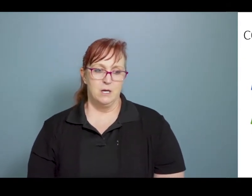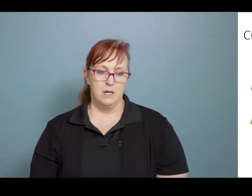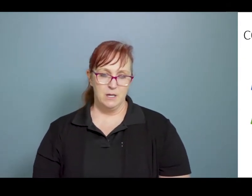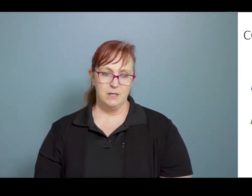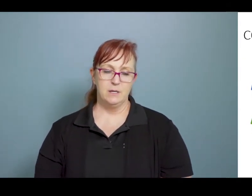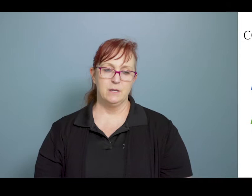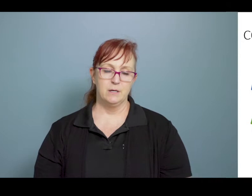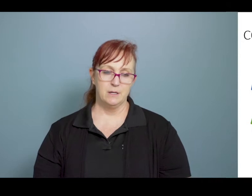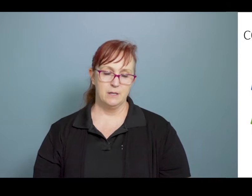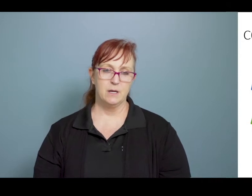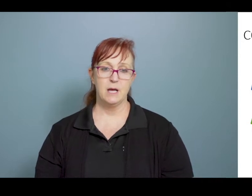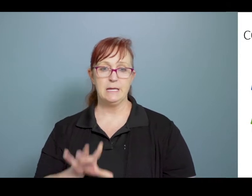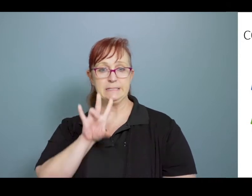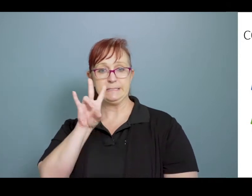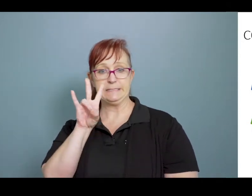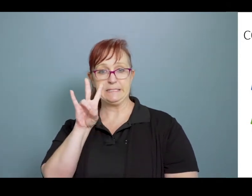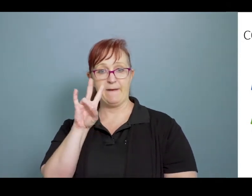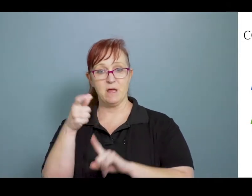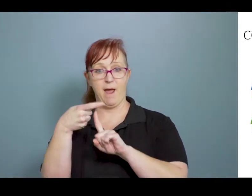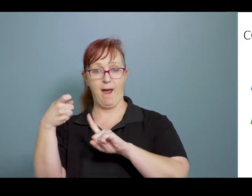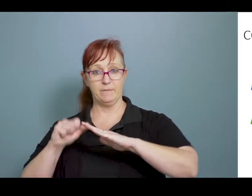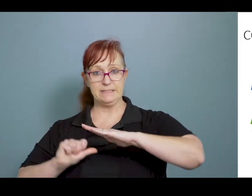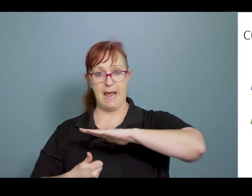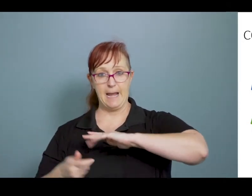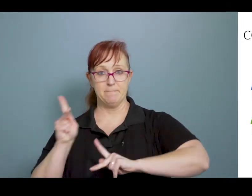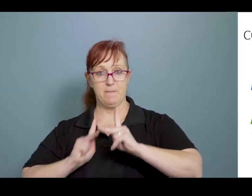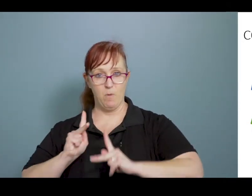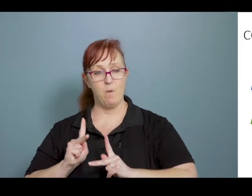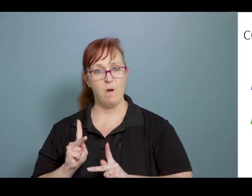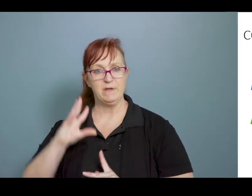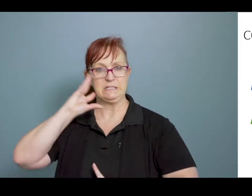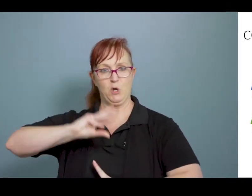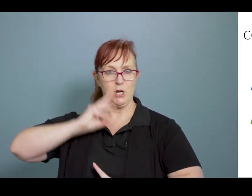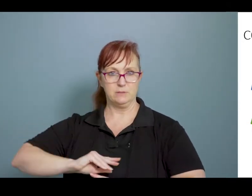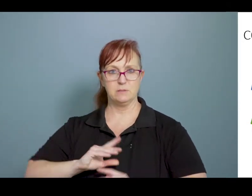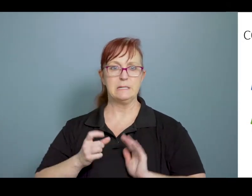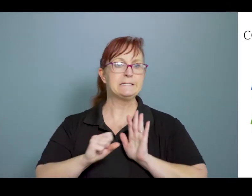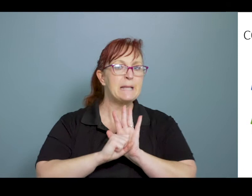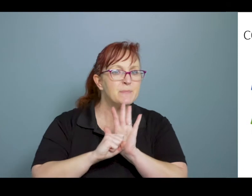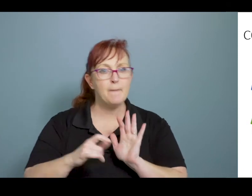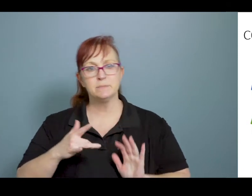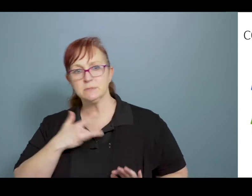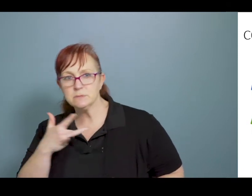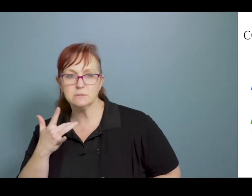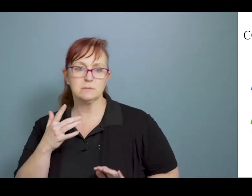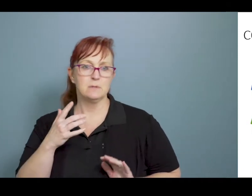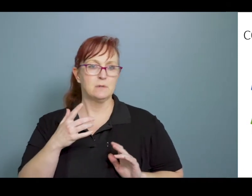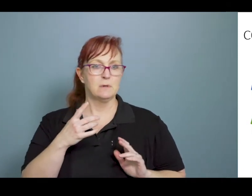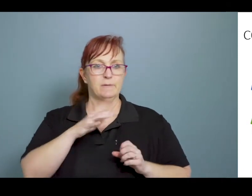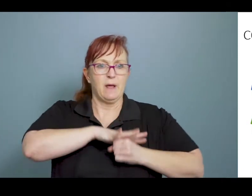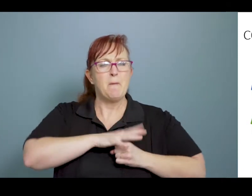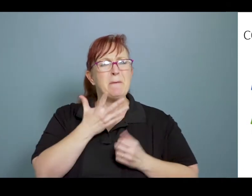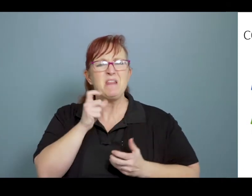nearly 7 in 10 have experienced some increase in stress over the pandemic. Maybe not a significant source of stress,